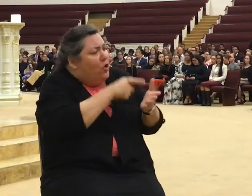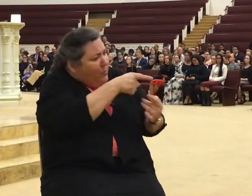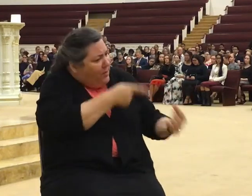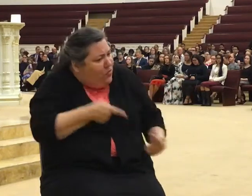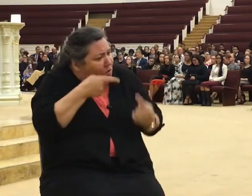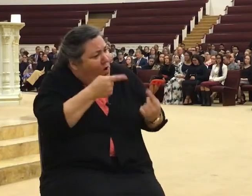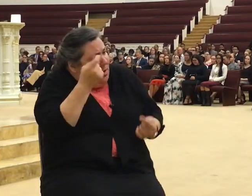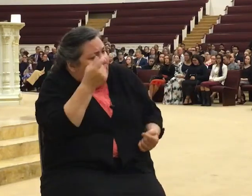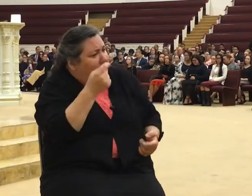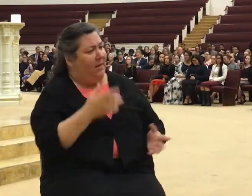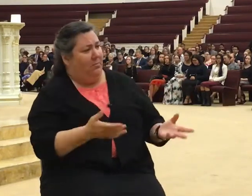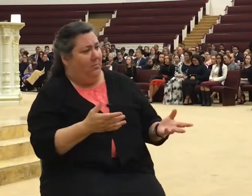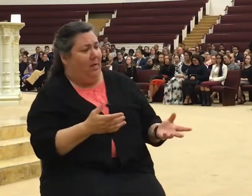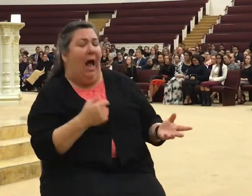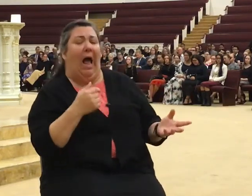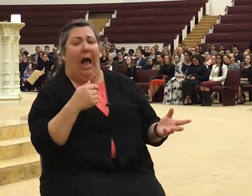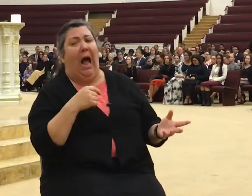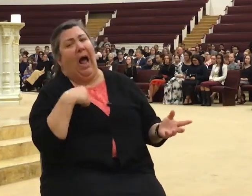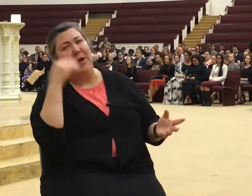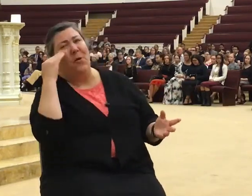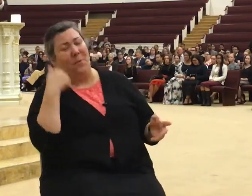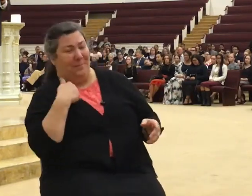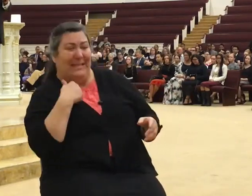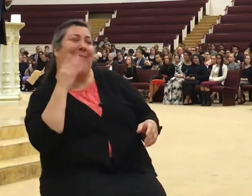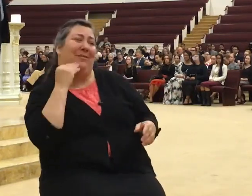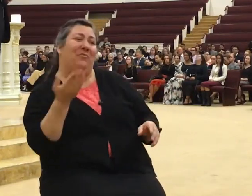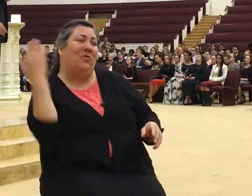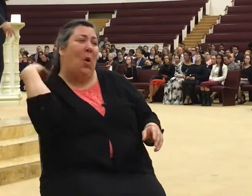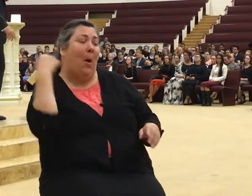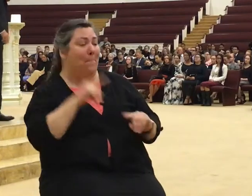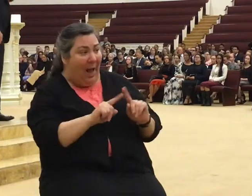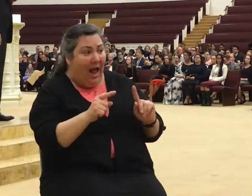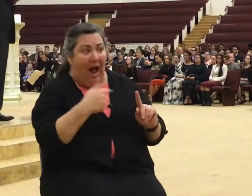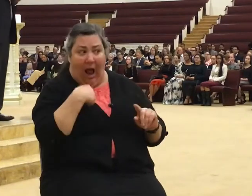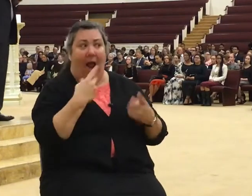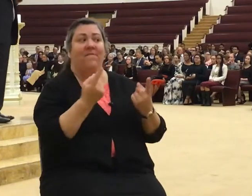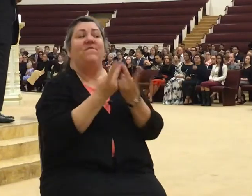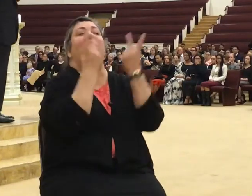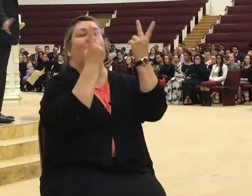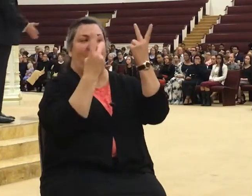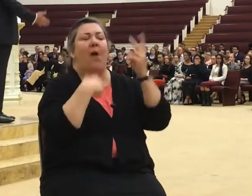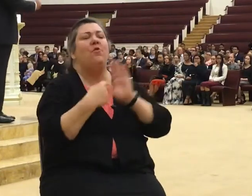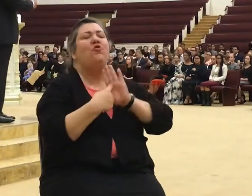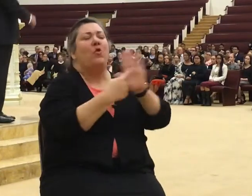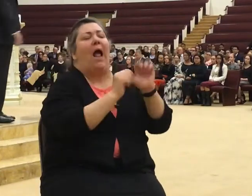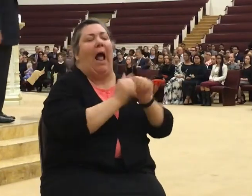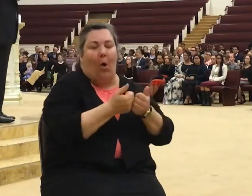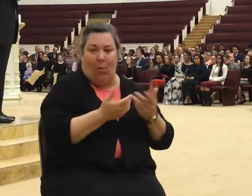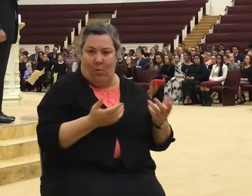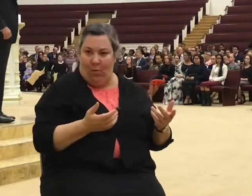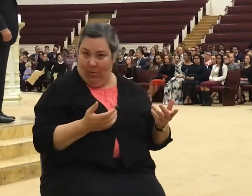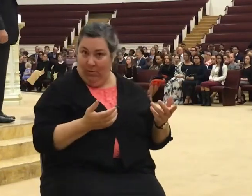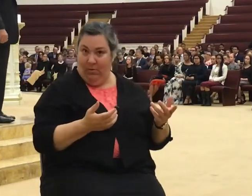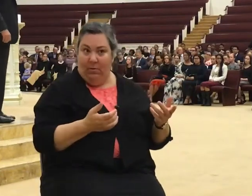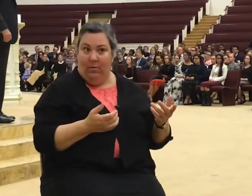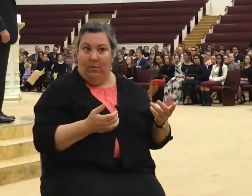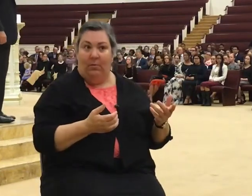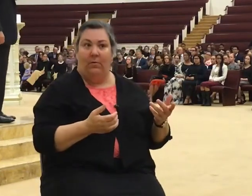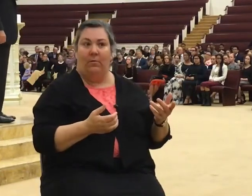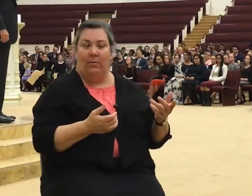struggling. I know because I struggled before, but I found the victory. Let me walk with you and show you how to do this.